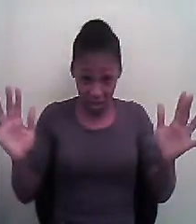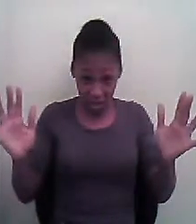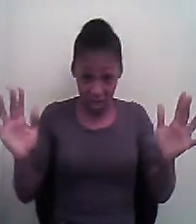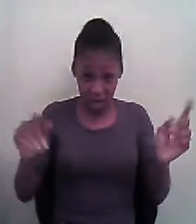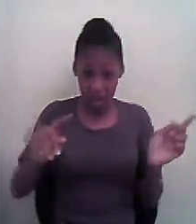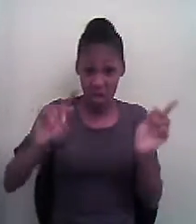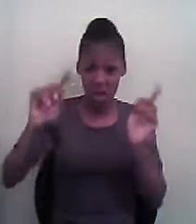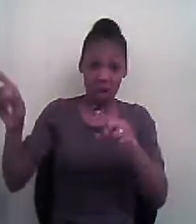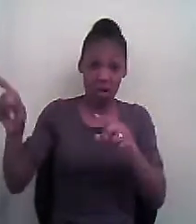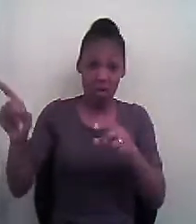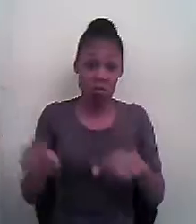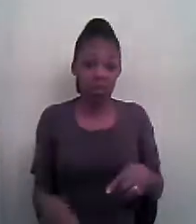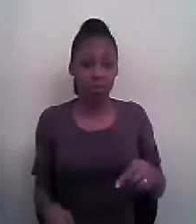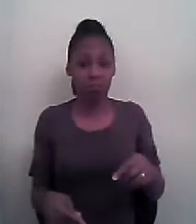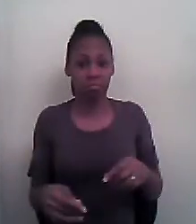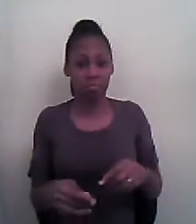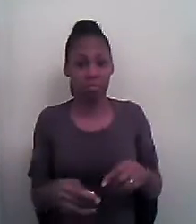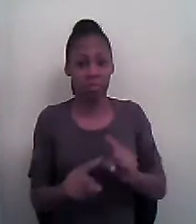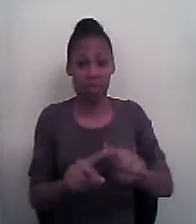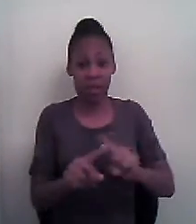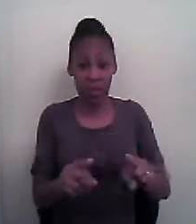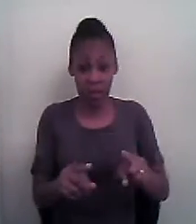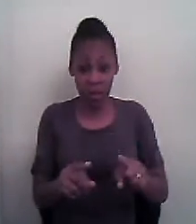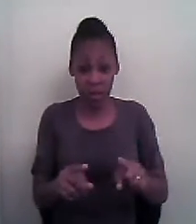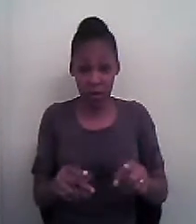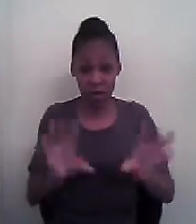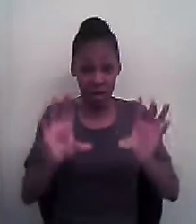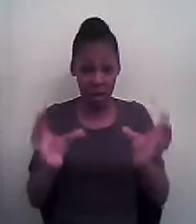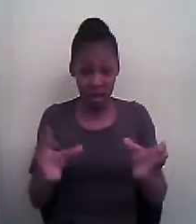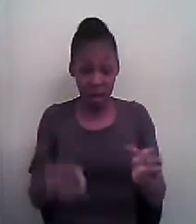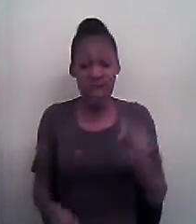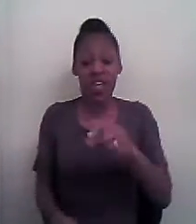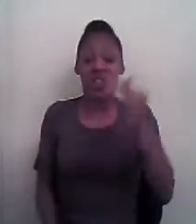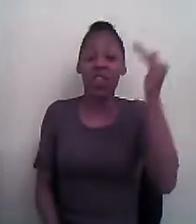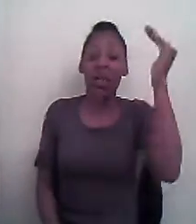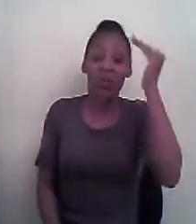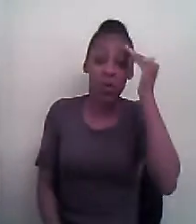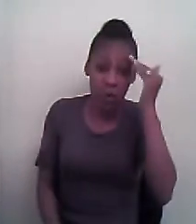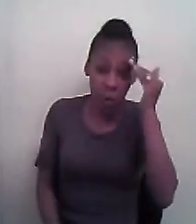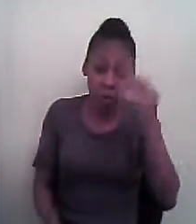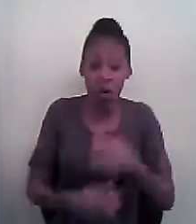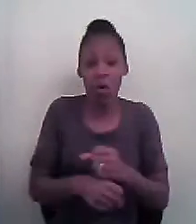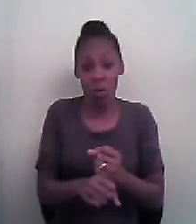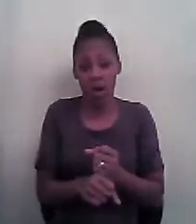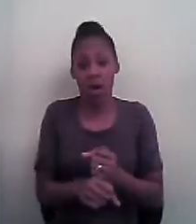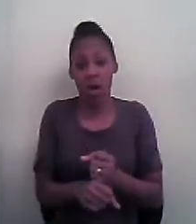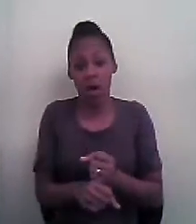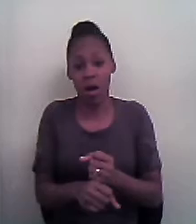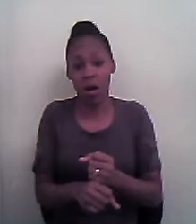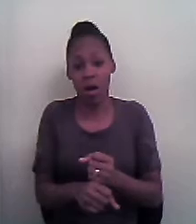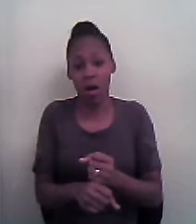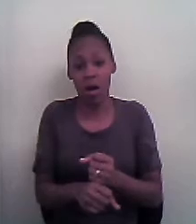style from biology, they knew APA style, they knew how to arrange papers in the content areas, and I think it was a really beneficial course